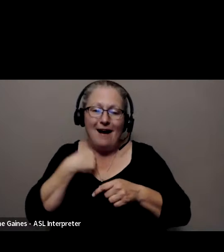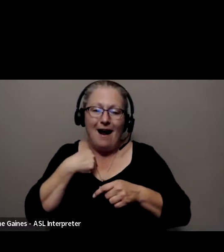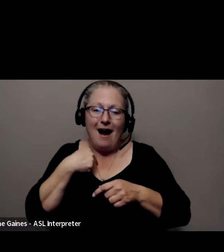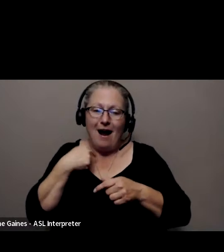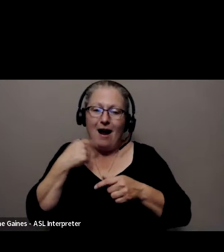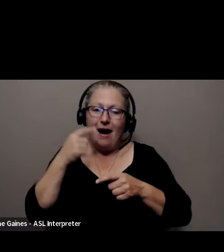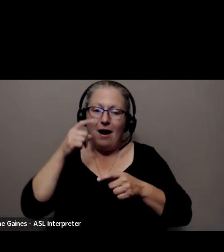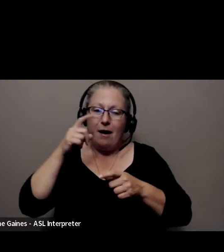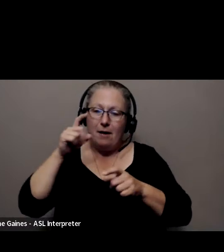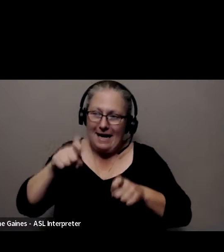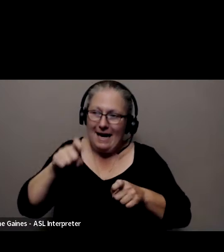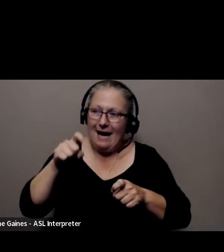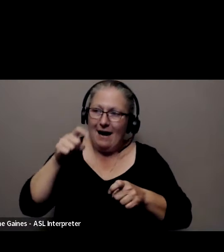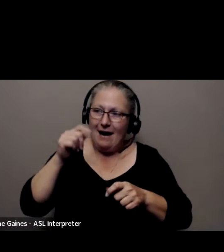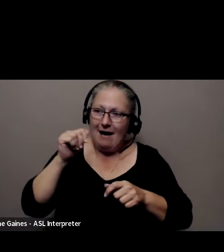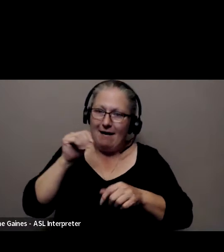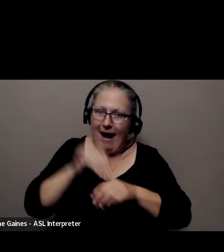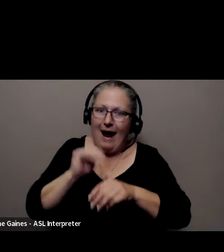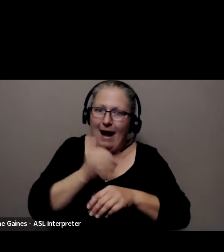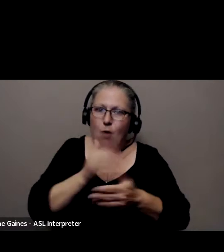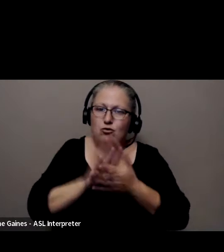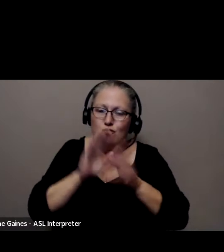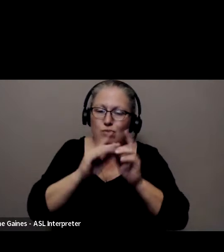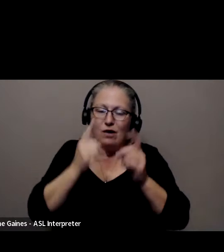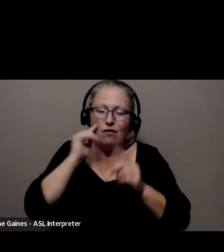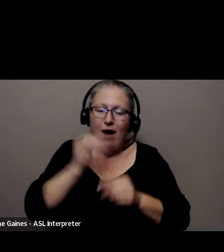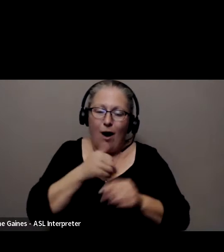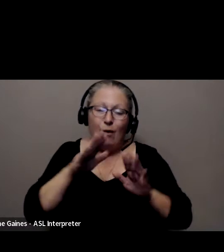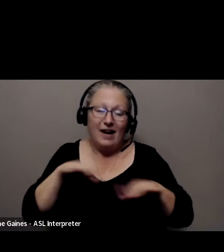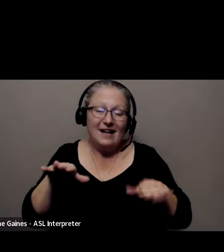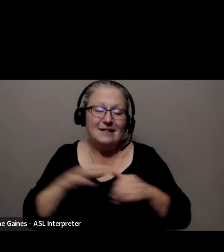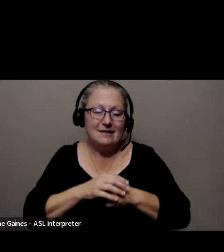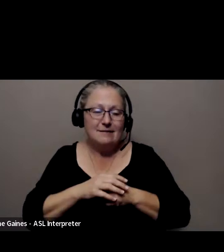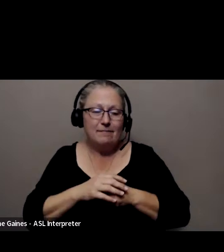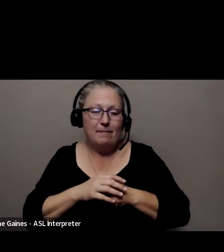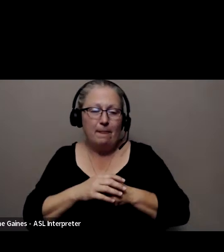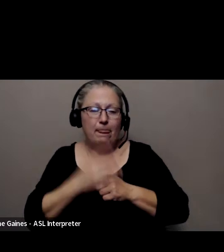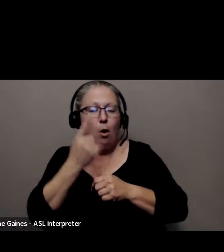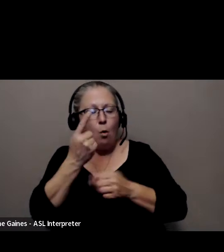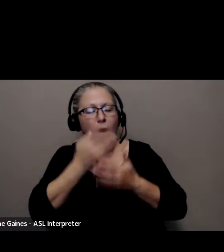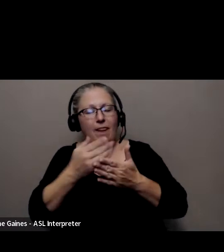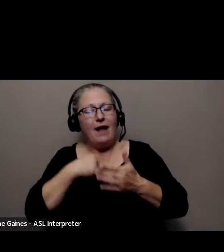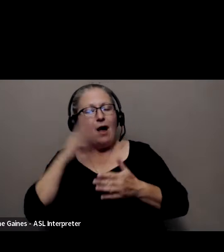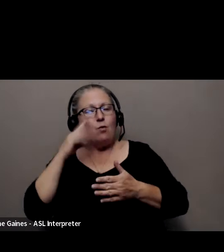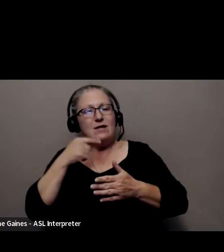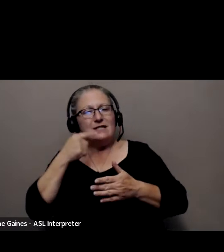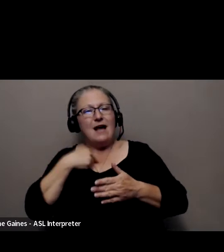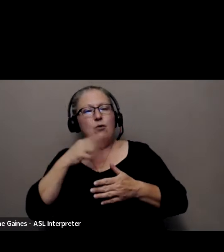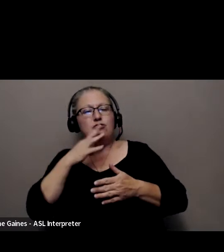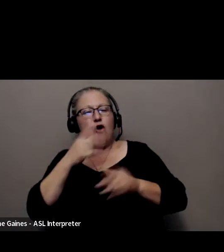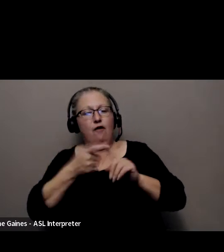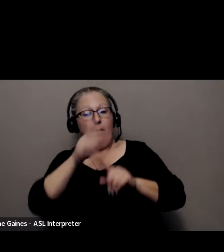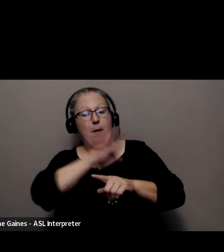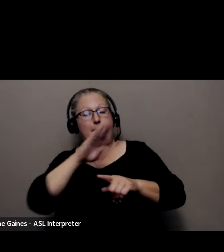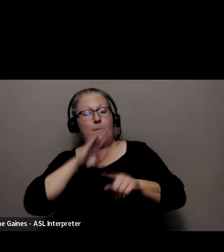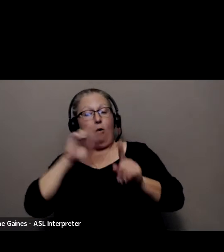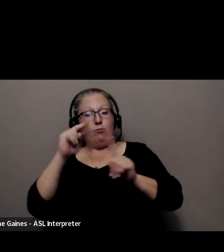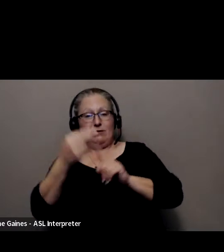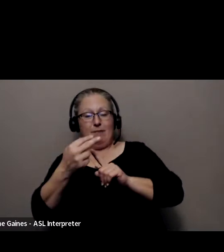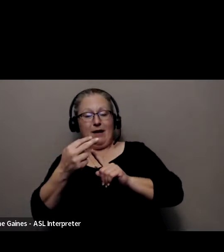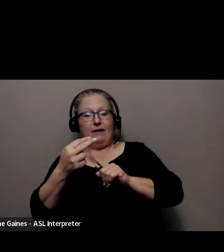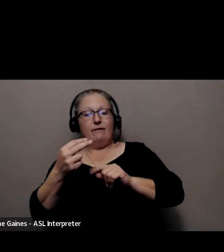something we need at our school district and for our kids. The one thing I am going to say is I'm going to talk from a board perspective